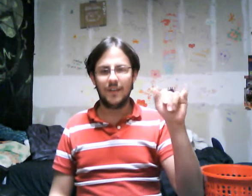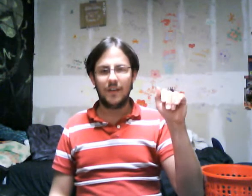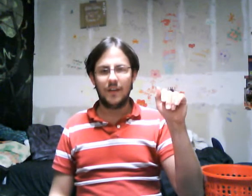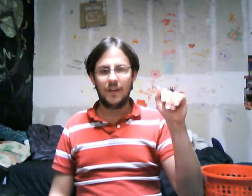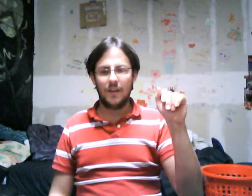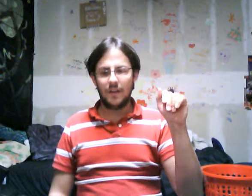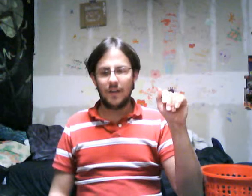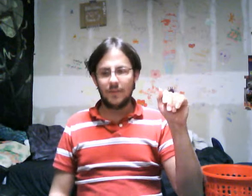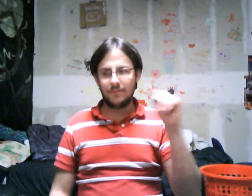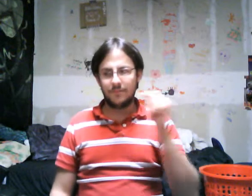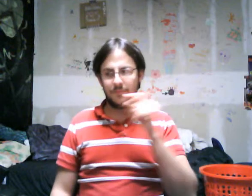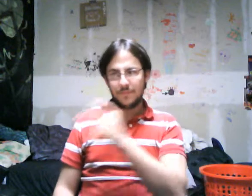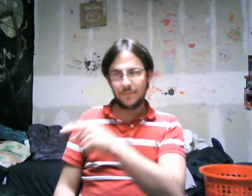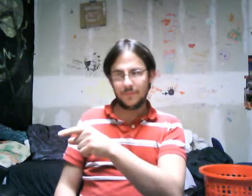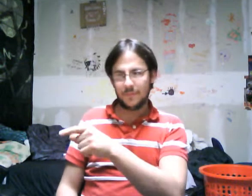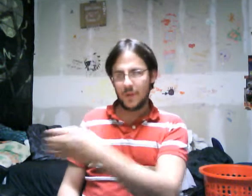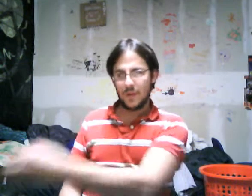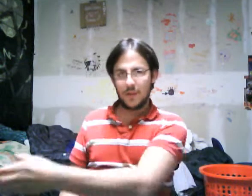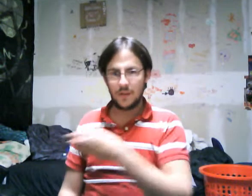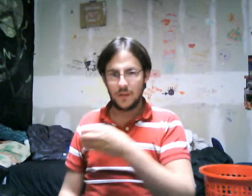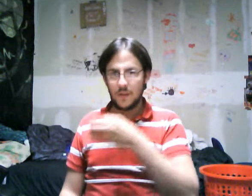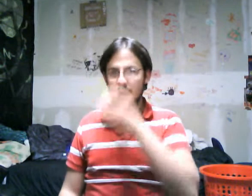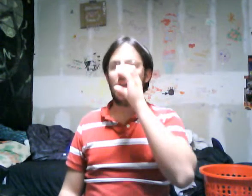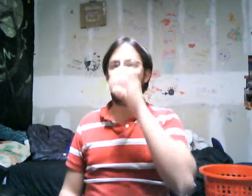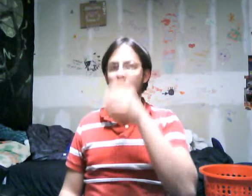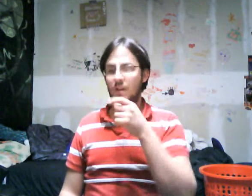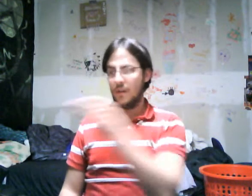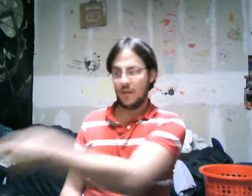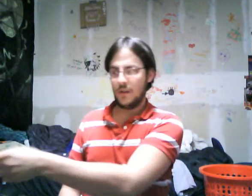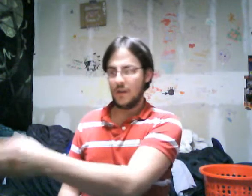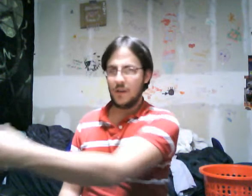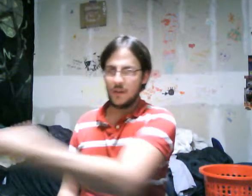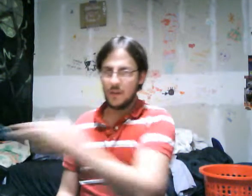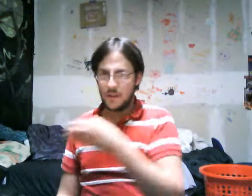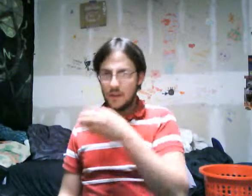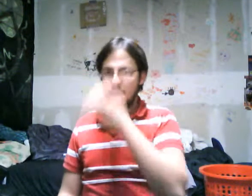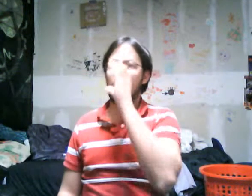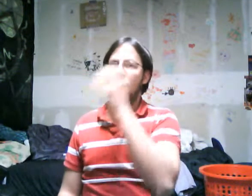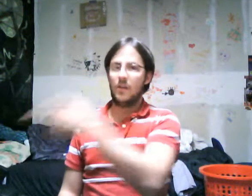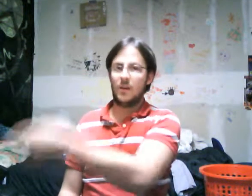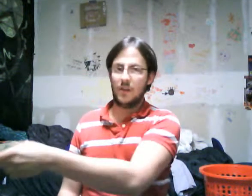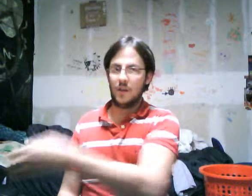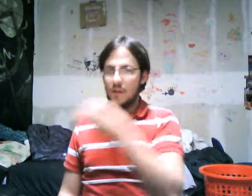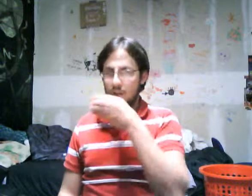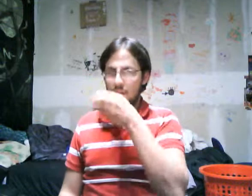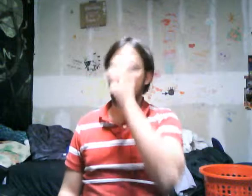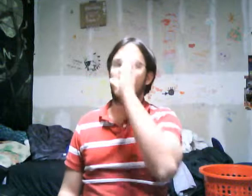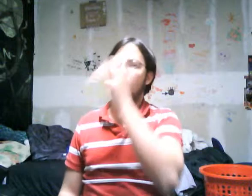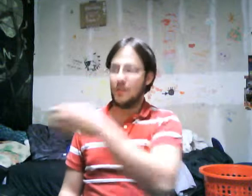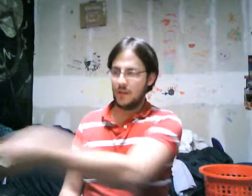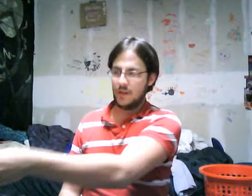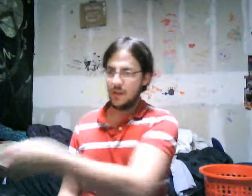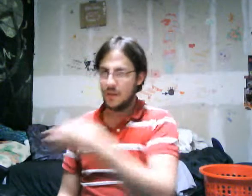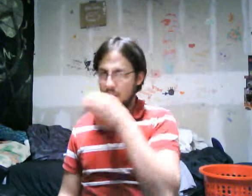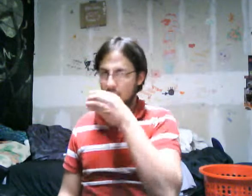Harvey, ...the 4th floor, and the 4th floor, the 3rd floor, right now, Harvey's sitting here, ...I believe it was